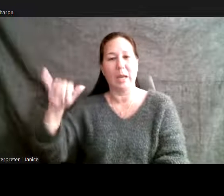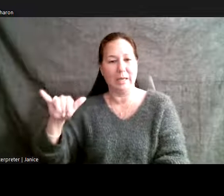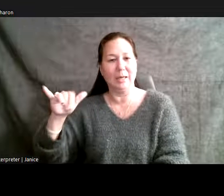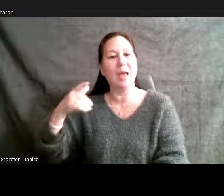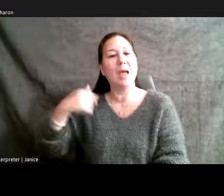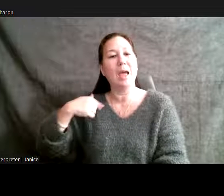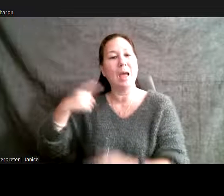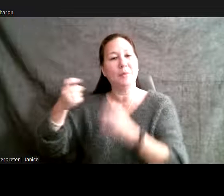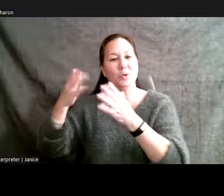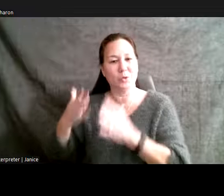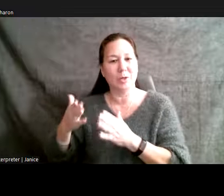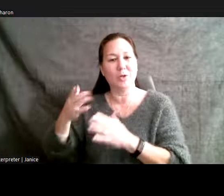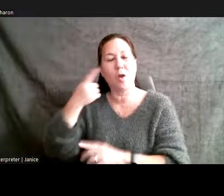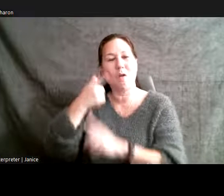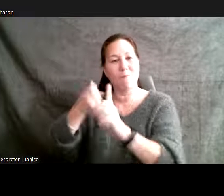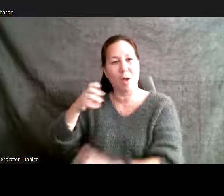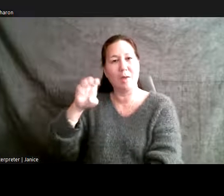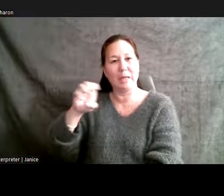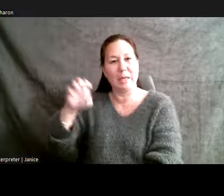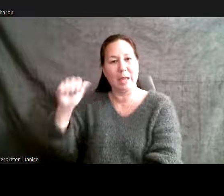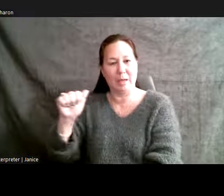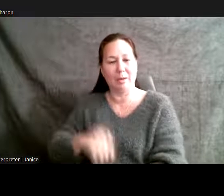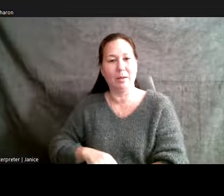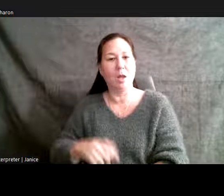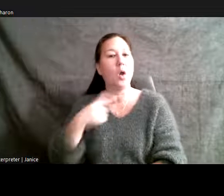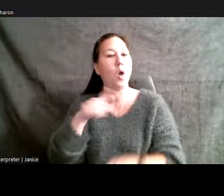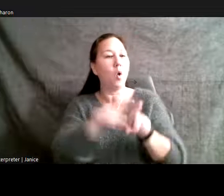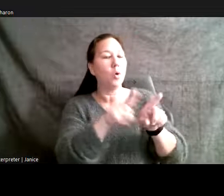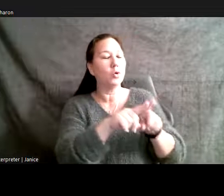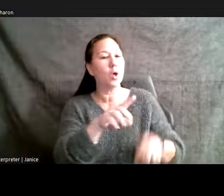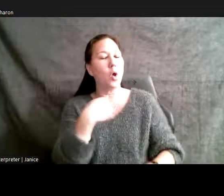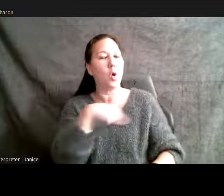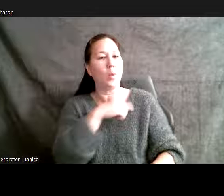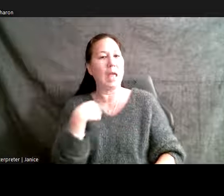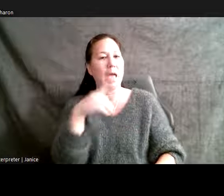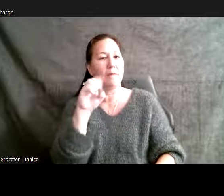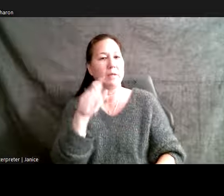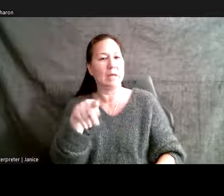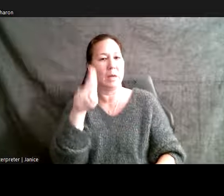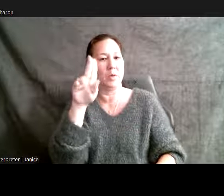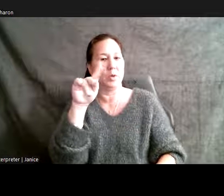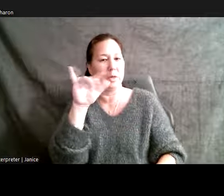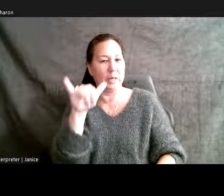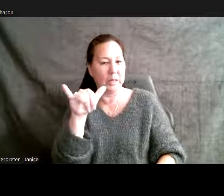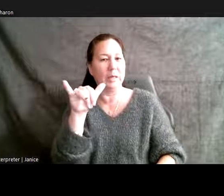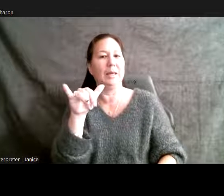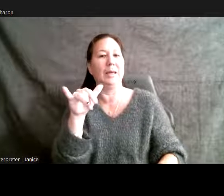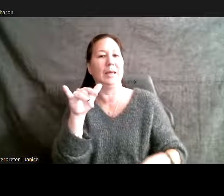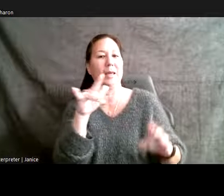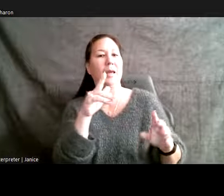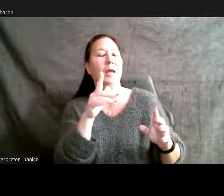addition to myself from EEA, we have Deputy Environmental Justice Director for Internal Agency